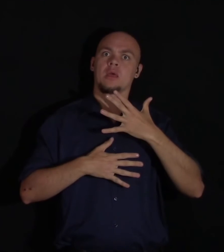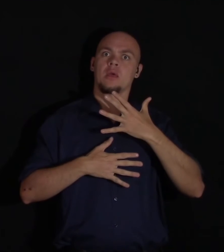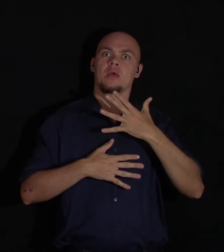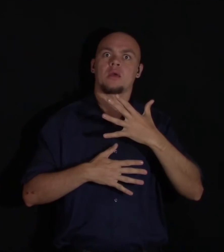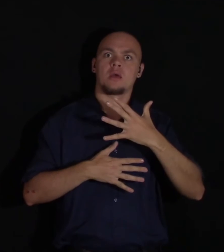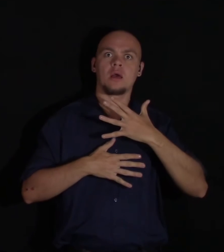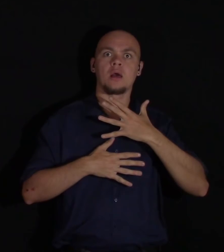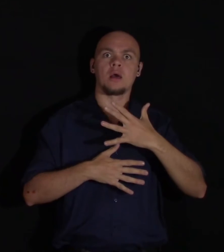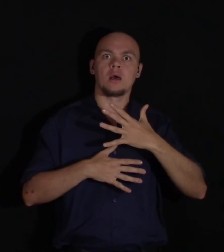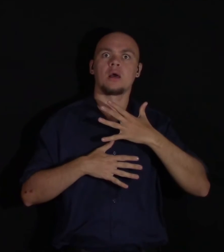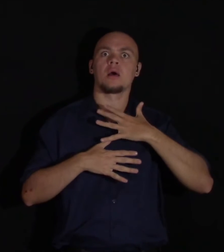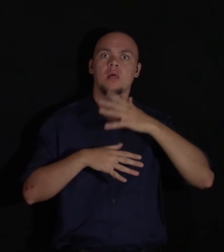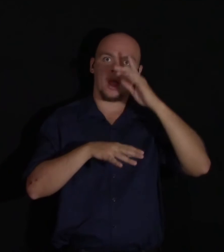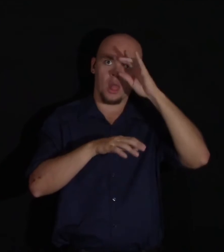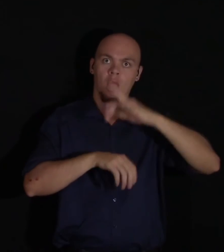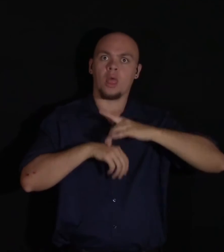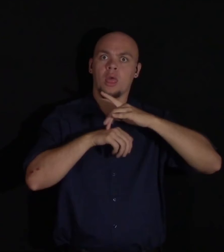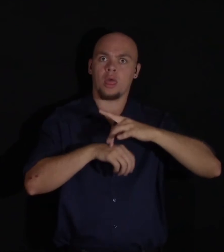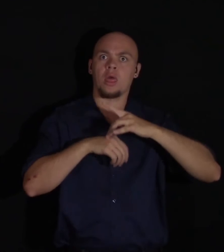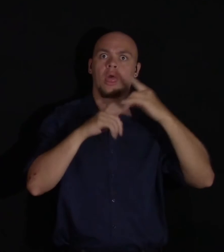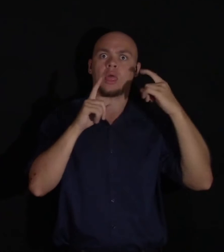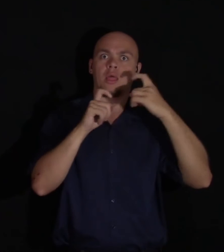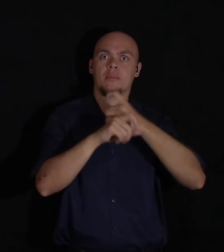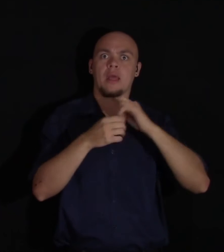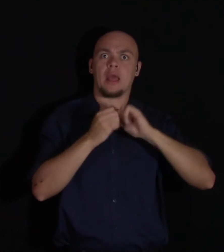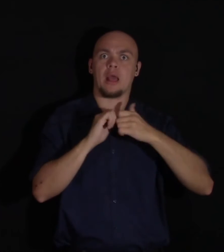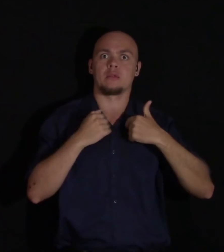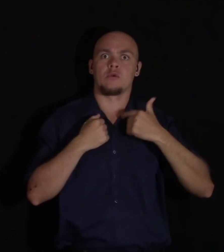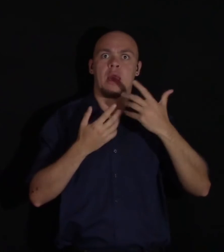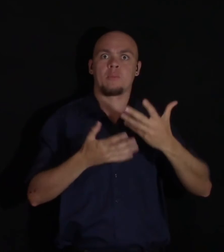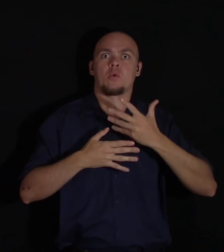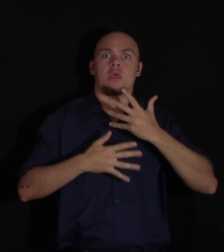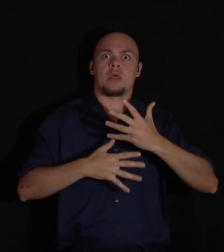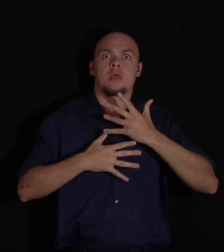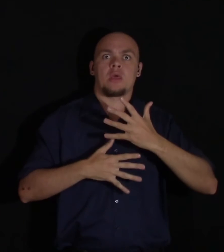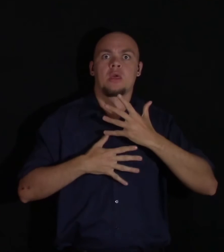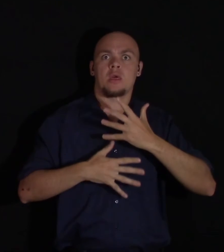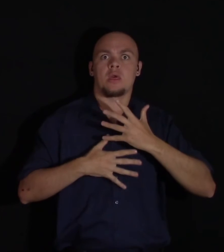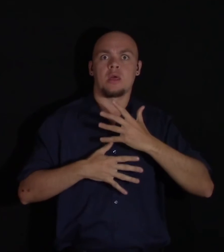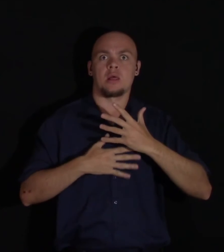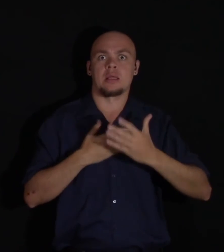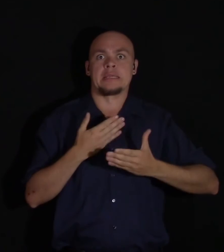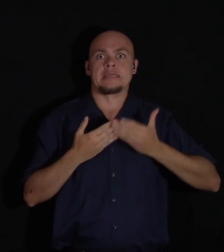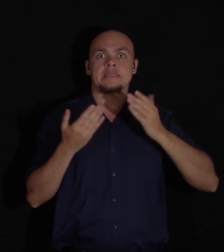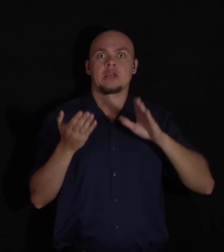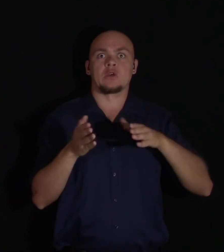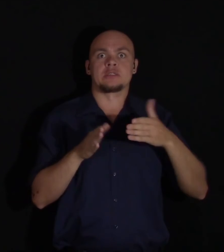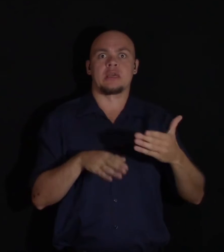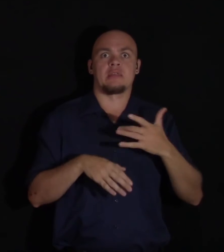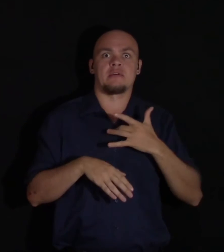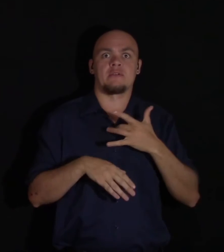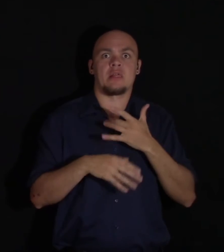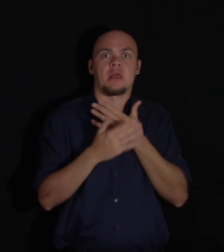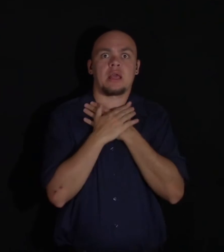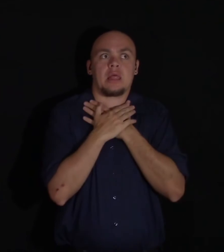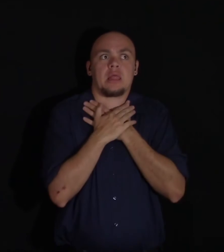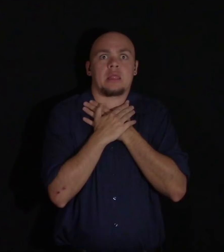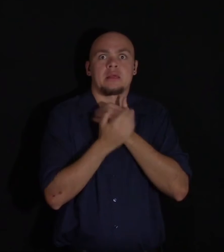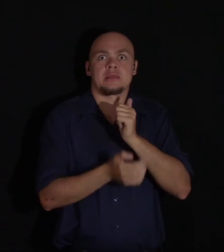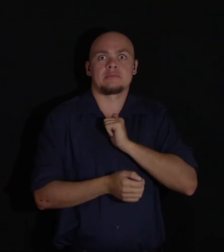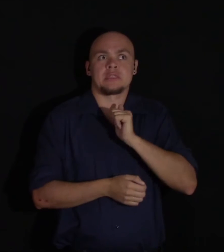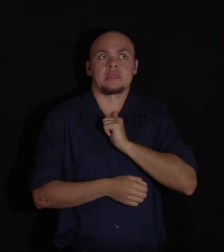the single most complicated thing I've ever done, leading to a near-death moment of self-asphyxiation.